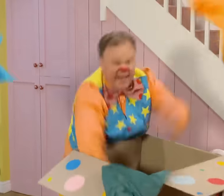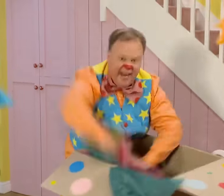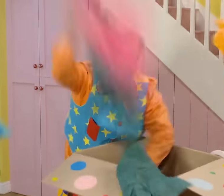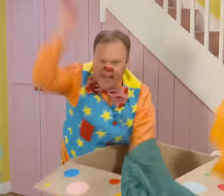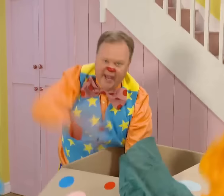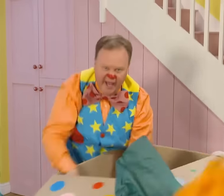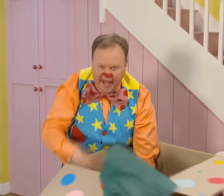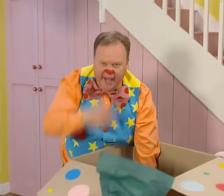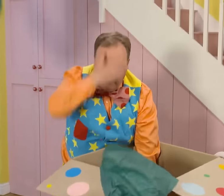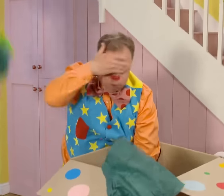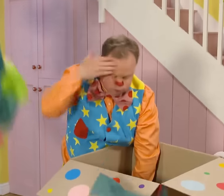Woohoo!